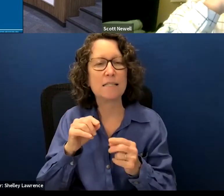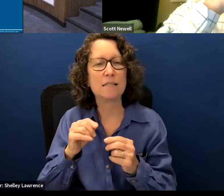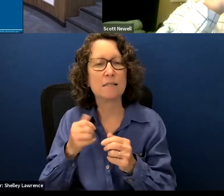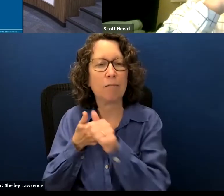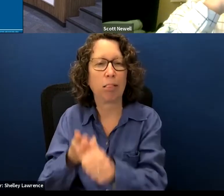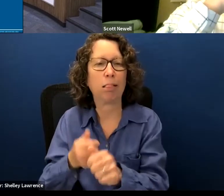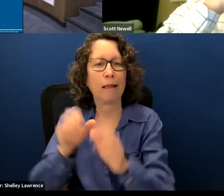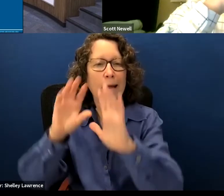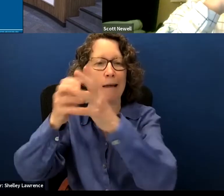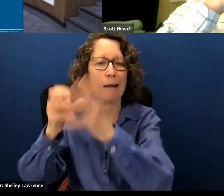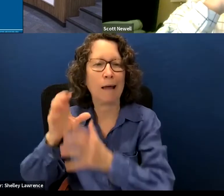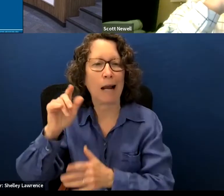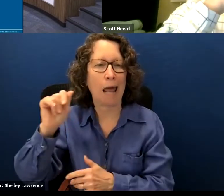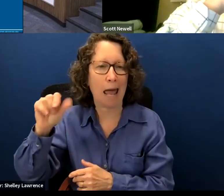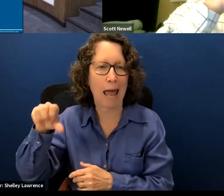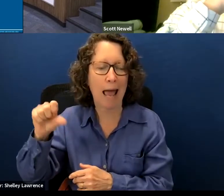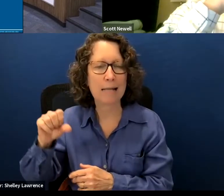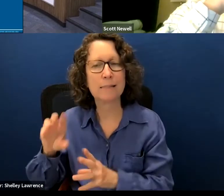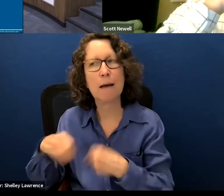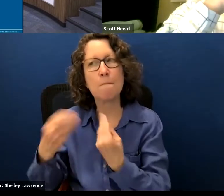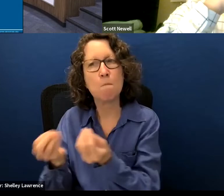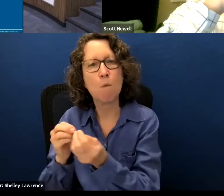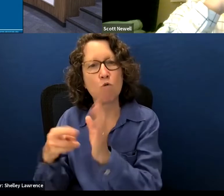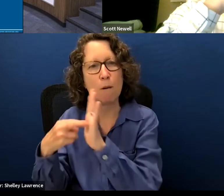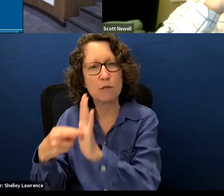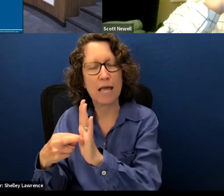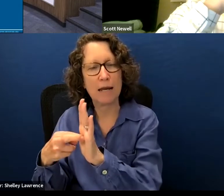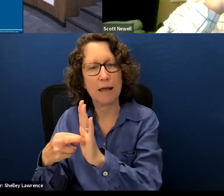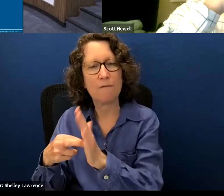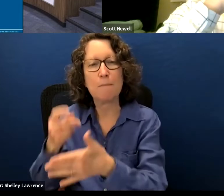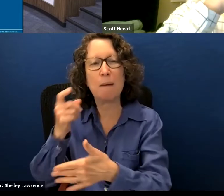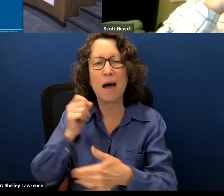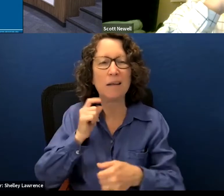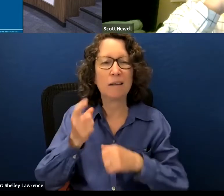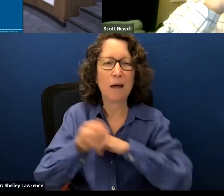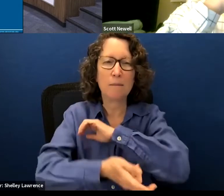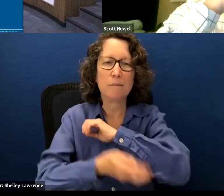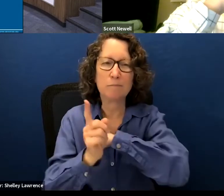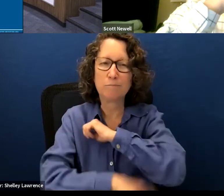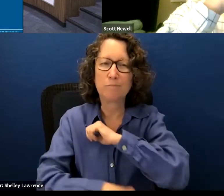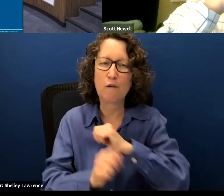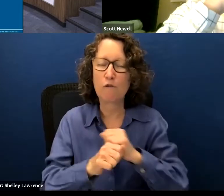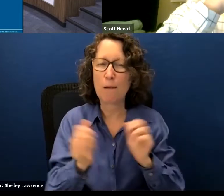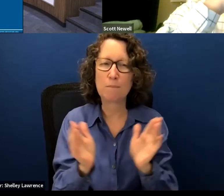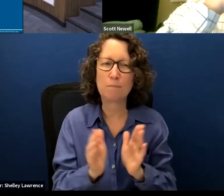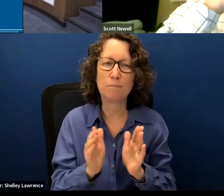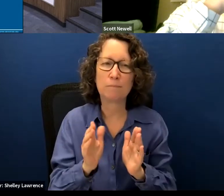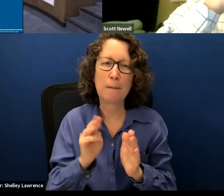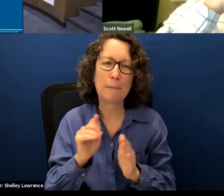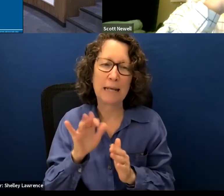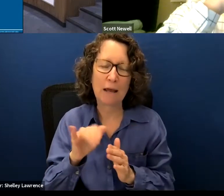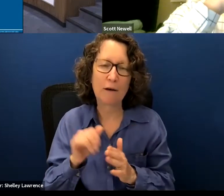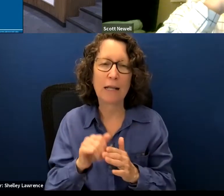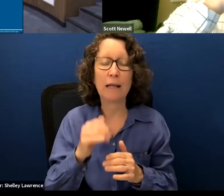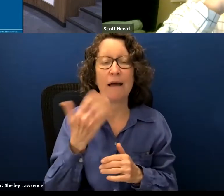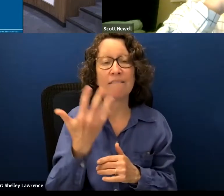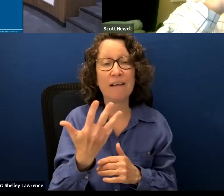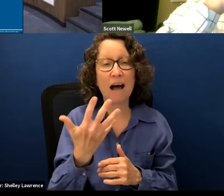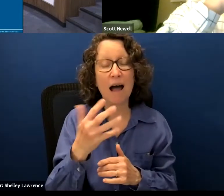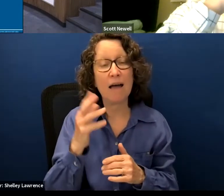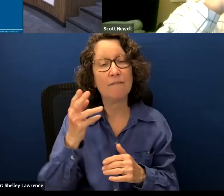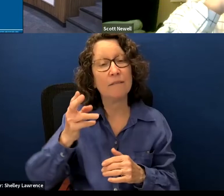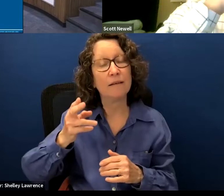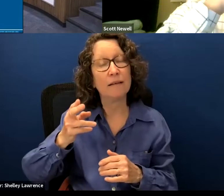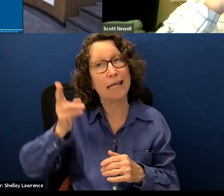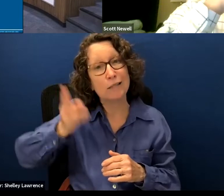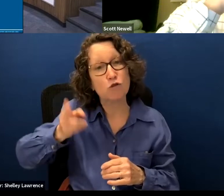to give wealthy communities more representatives at the expense of people of color. Map 5 divides historically Latino communities of